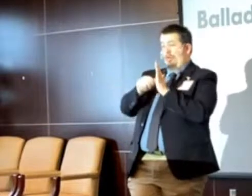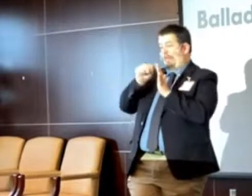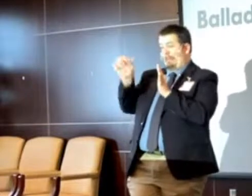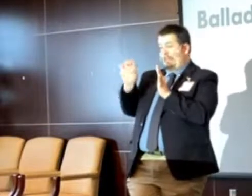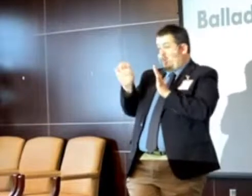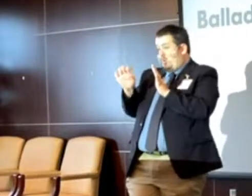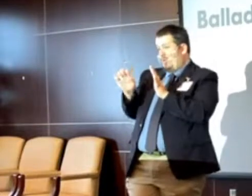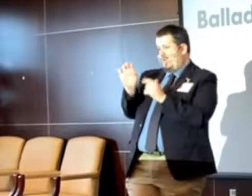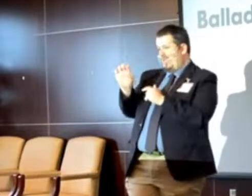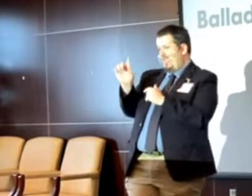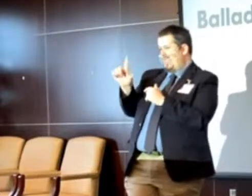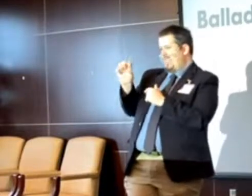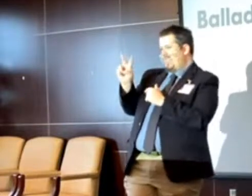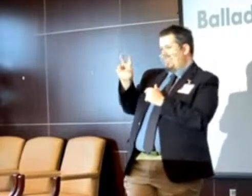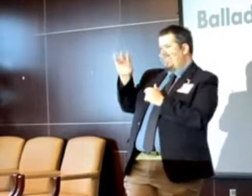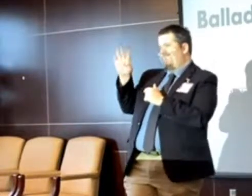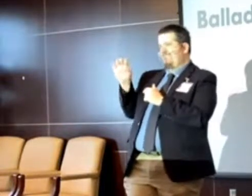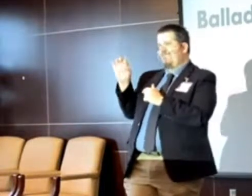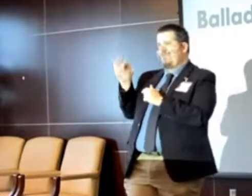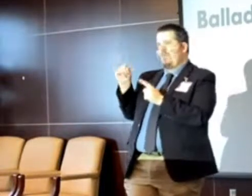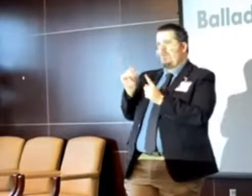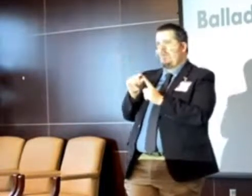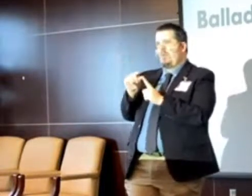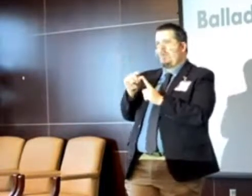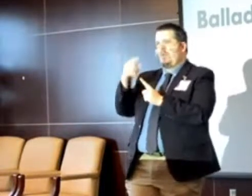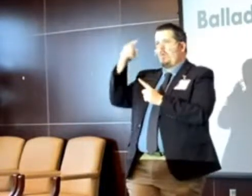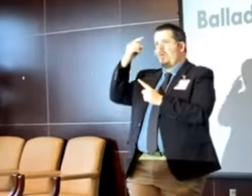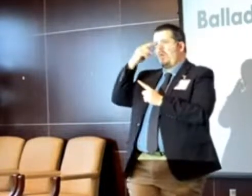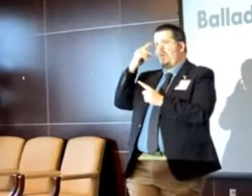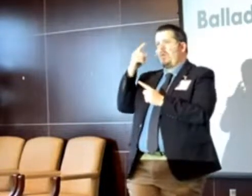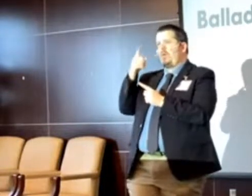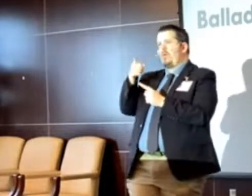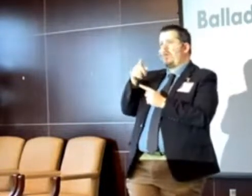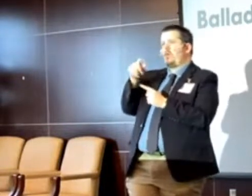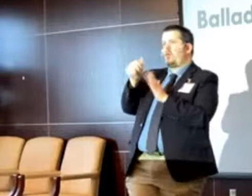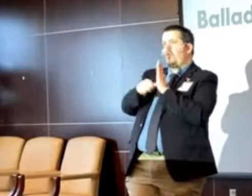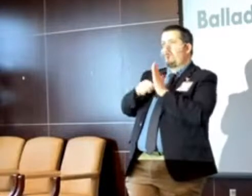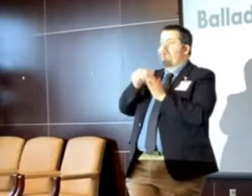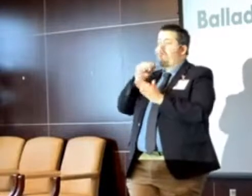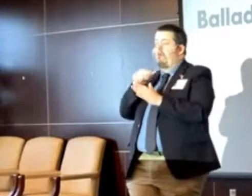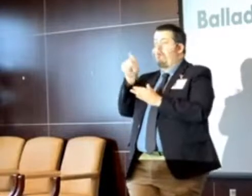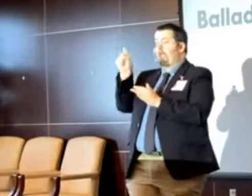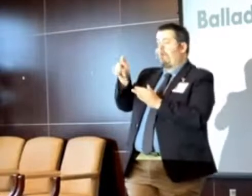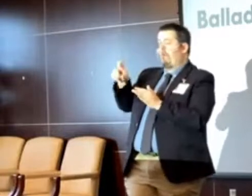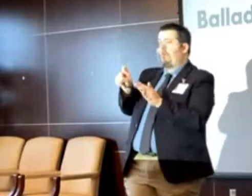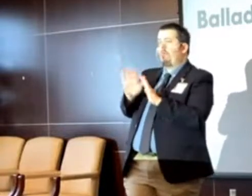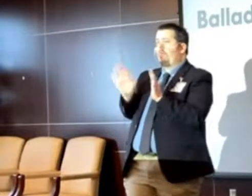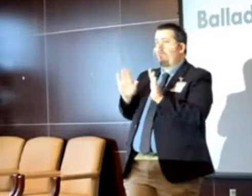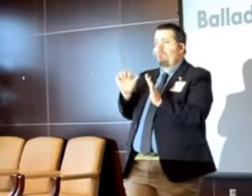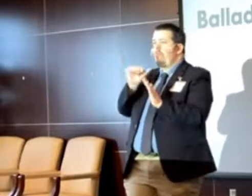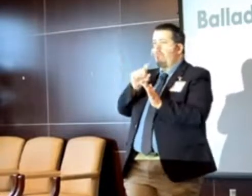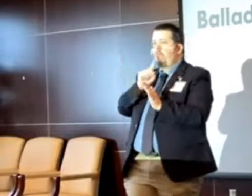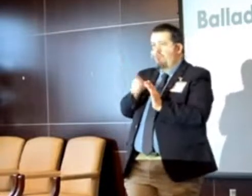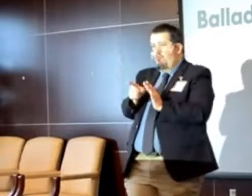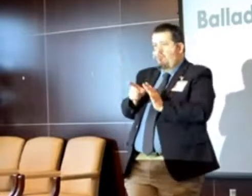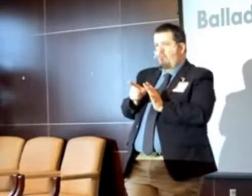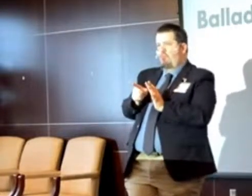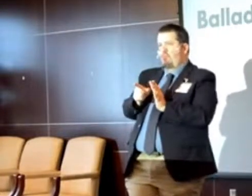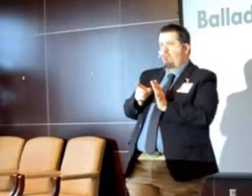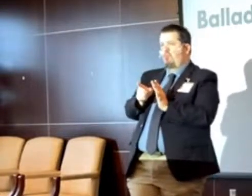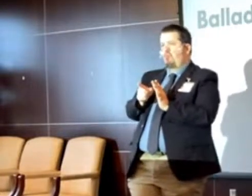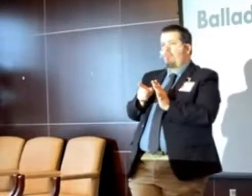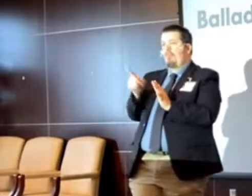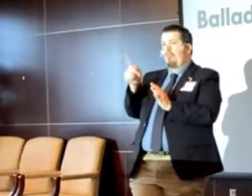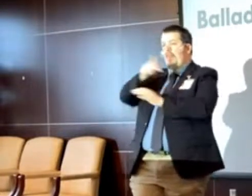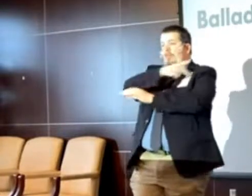The word elective seems to imply to some people that these are surgeries that aren't really necessary, but that's not true.